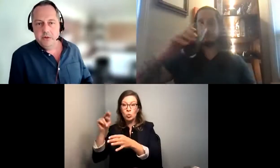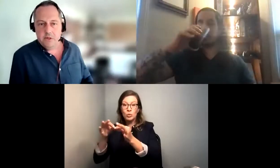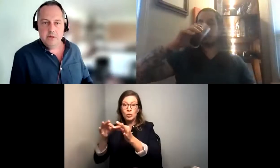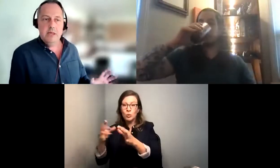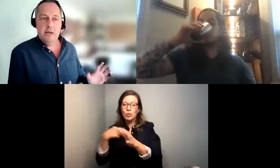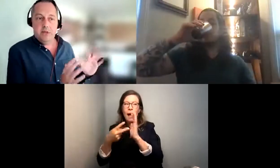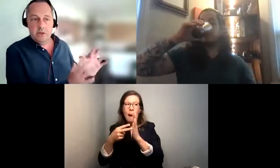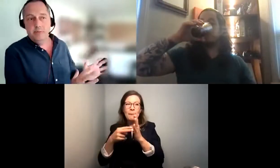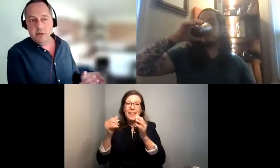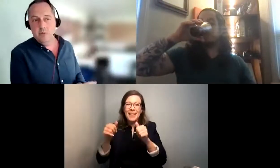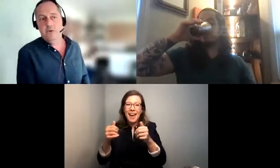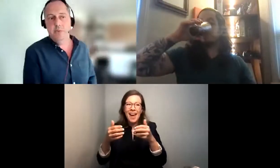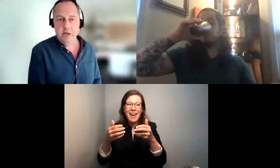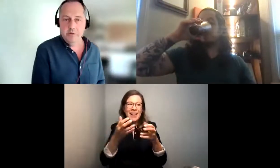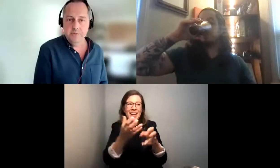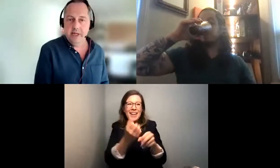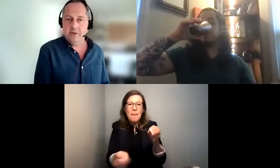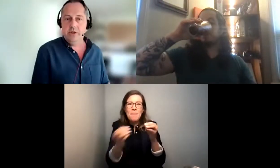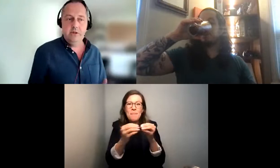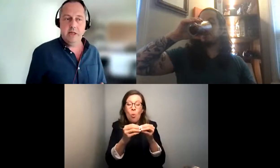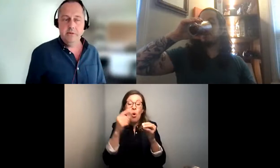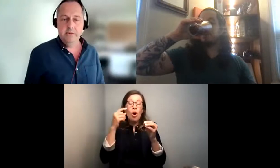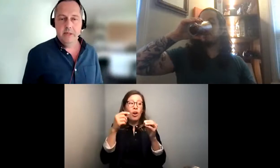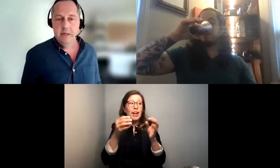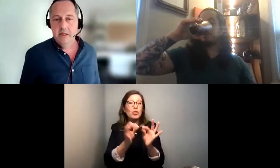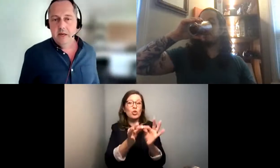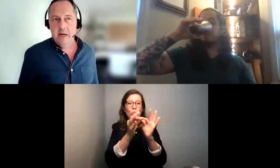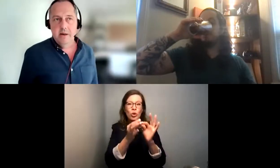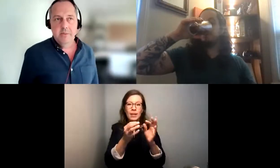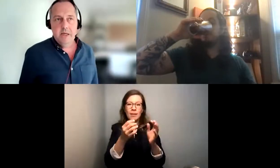Because if the interpreter can work from home without the studio,